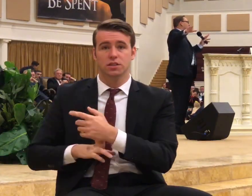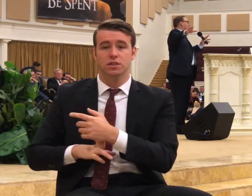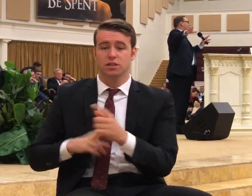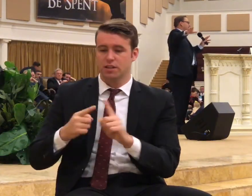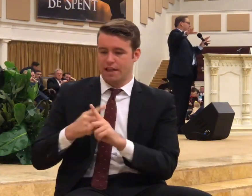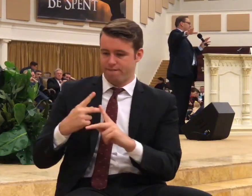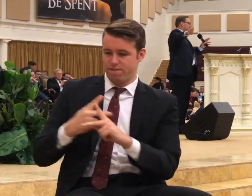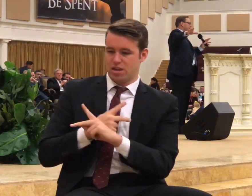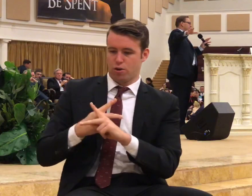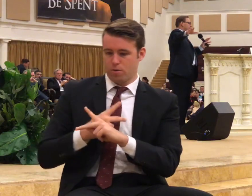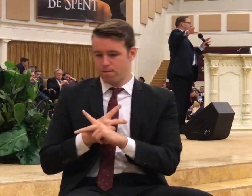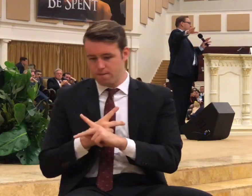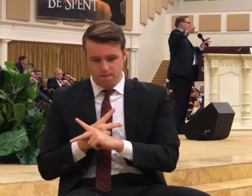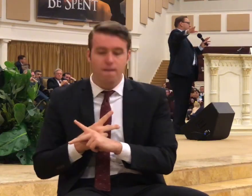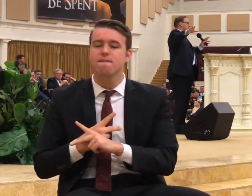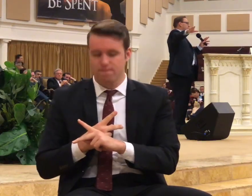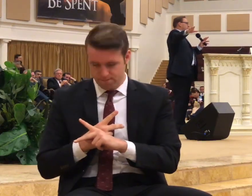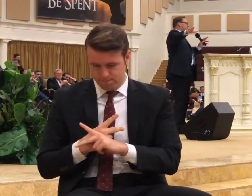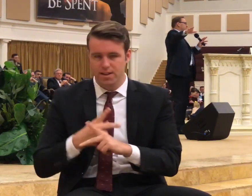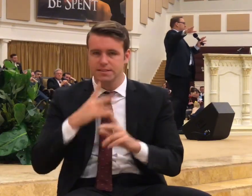figured out a way